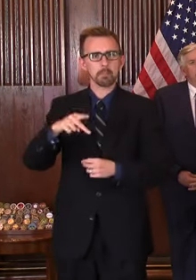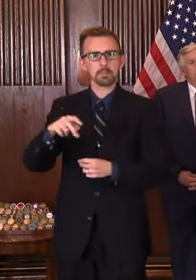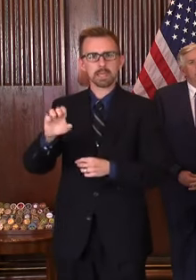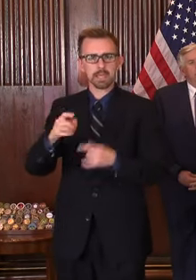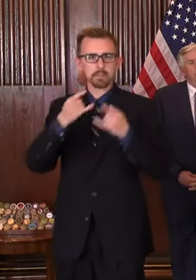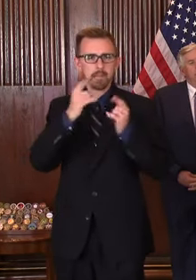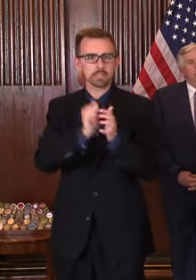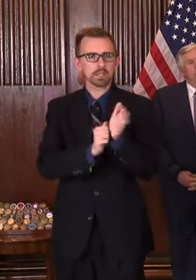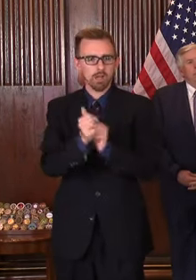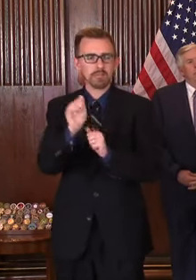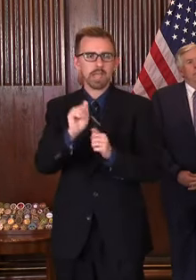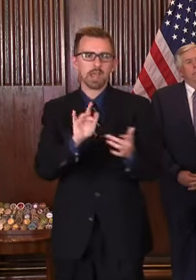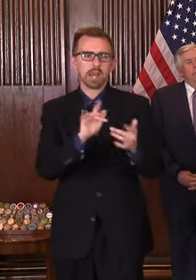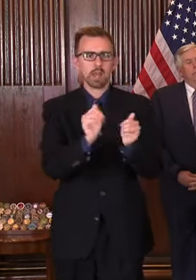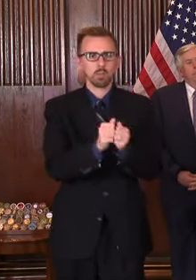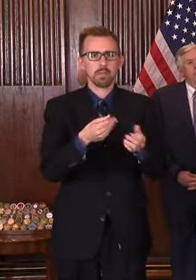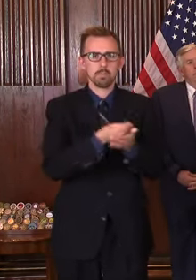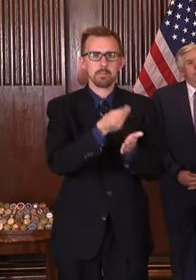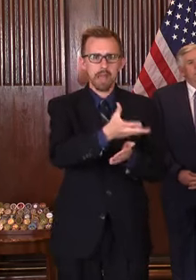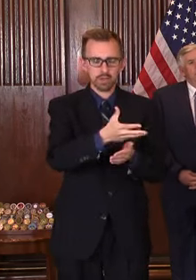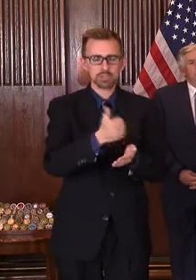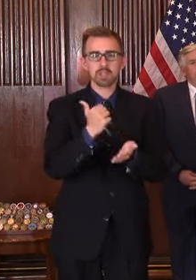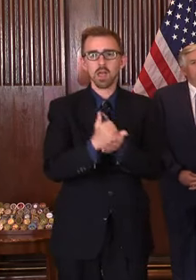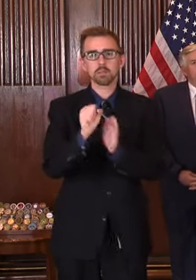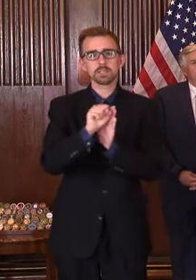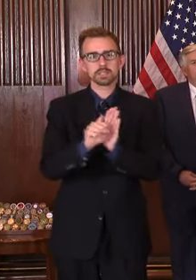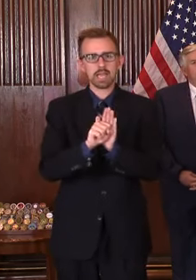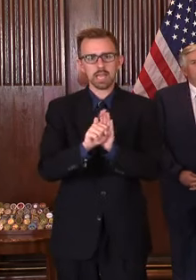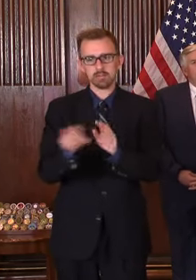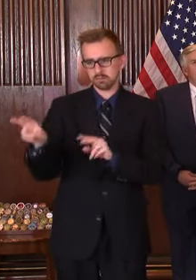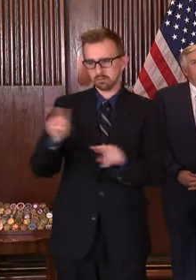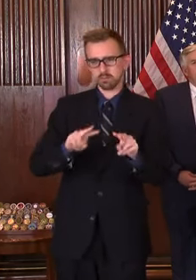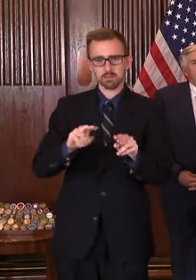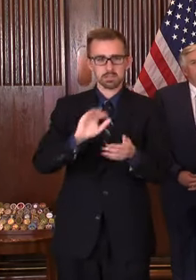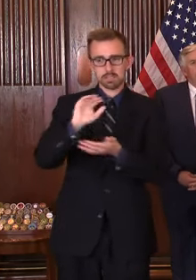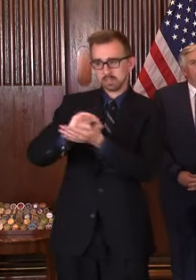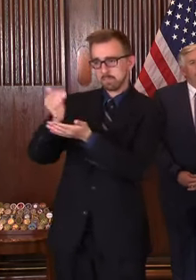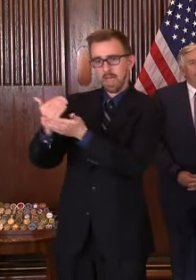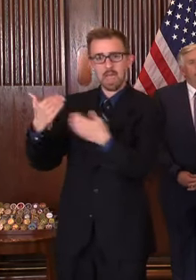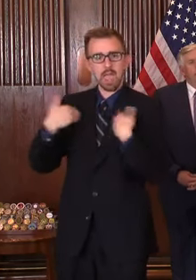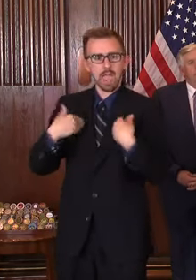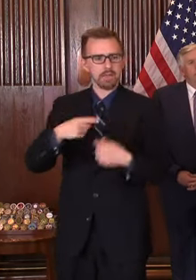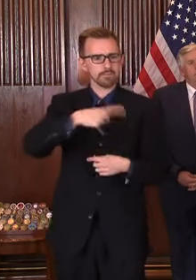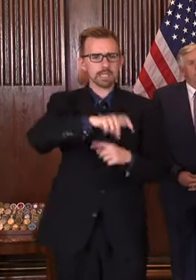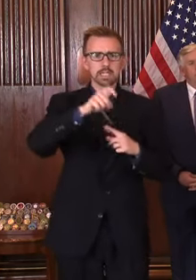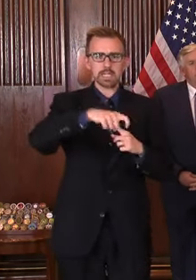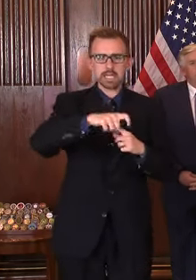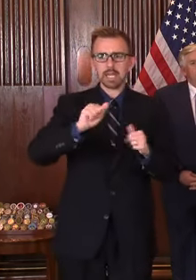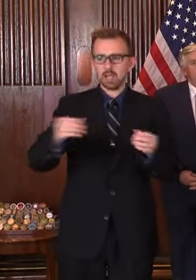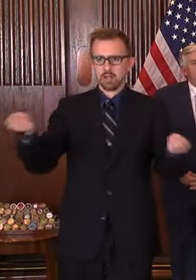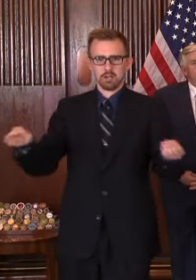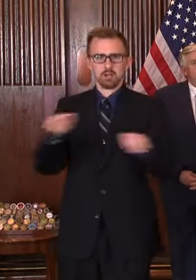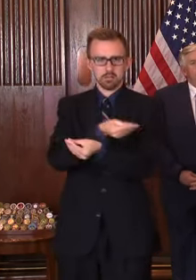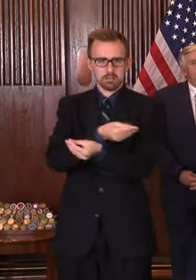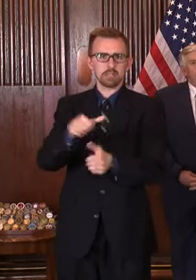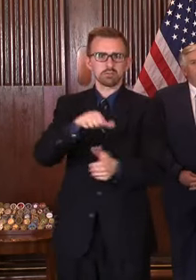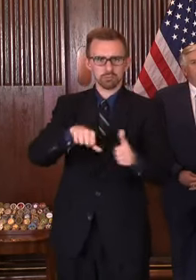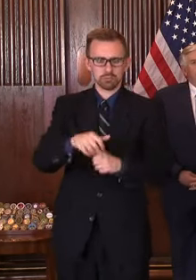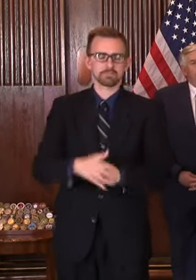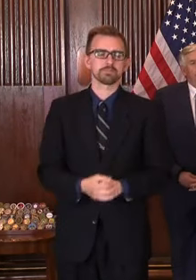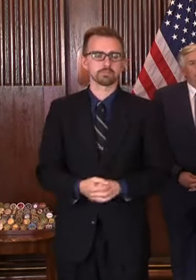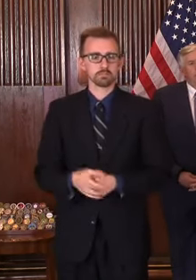with buyers and will help the state to determine supply and demand of all types of personal protective equipment. The